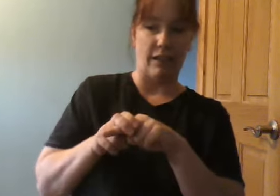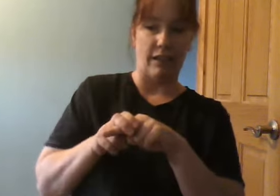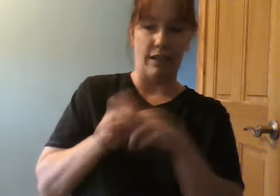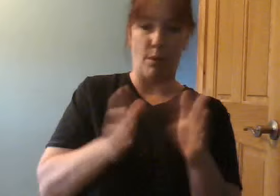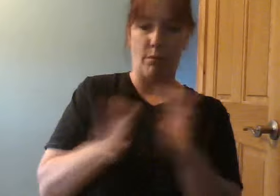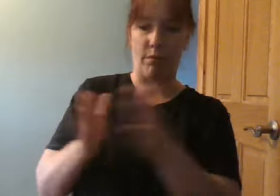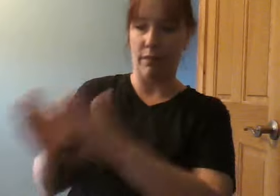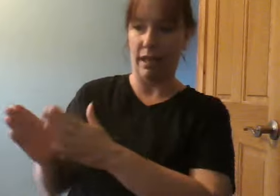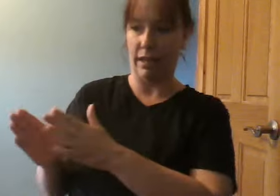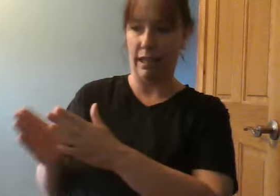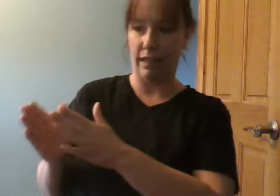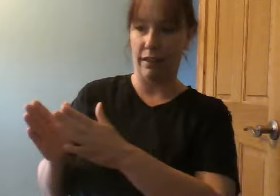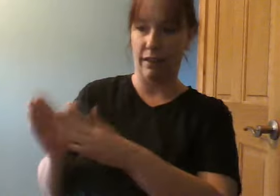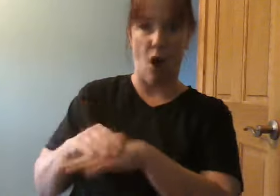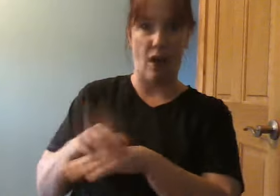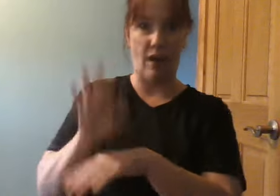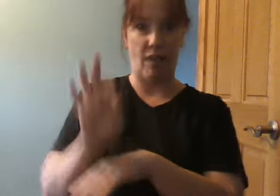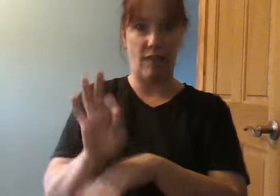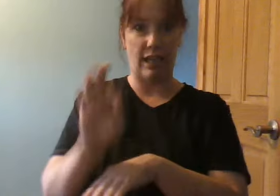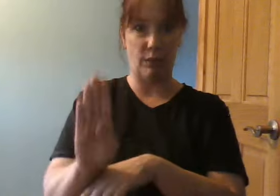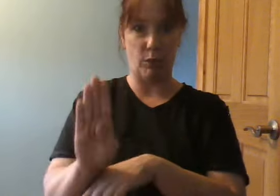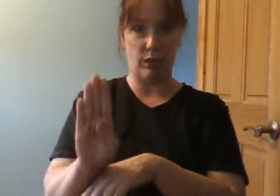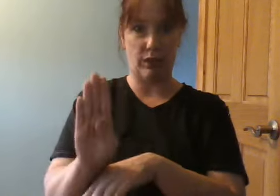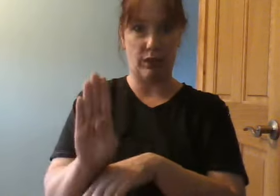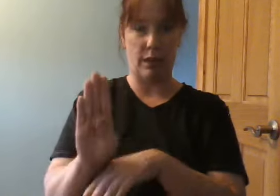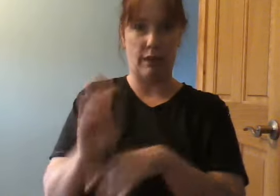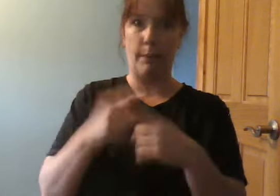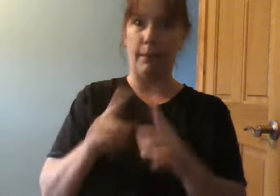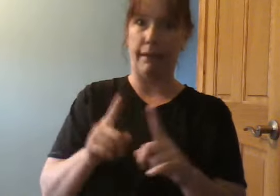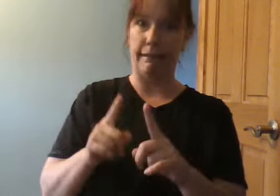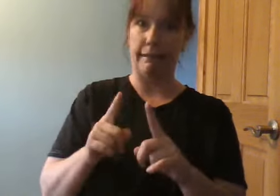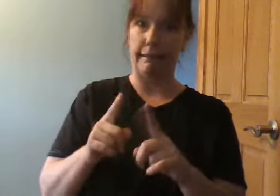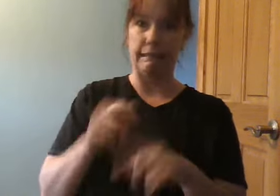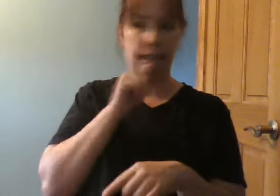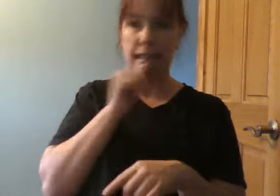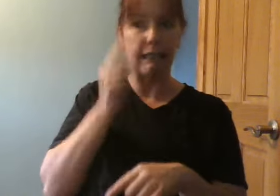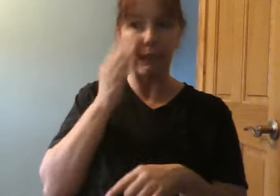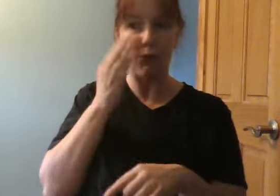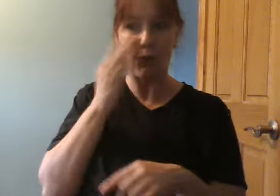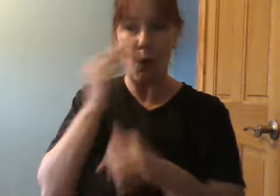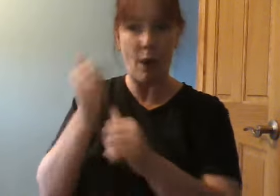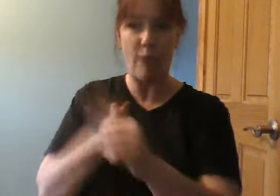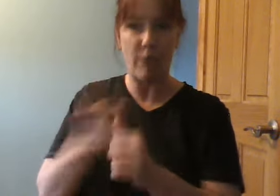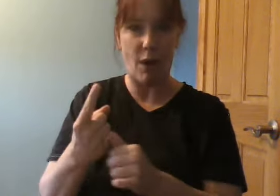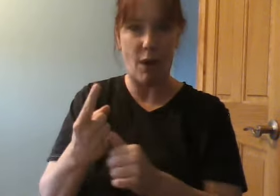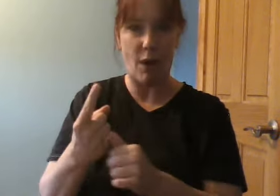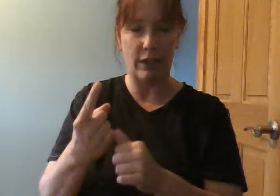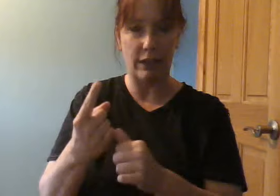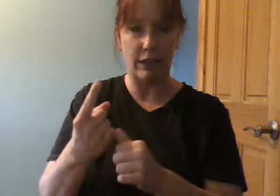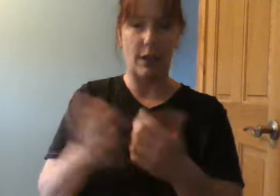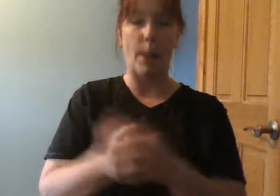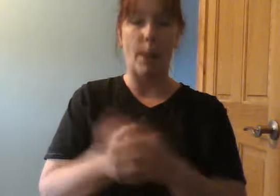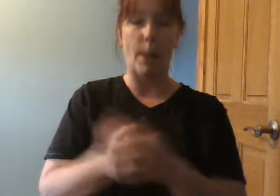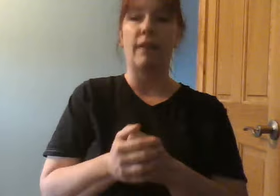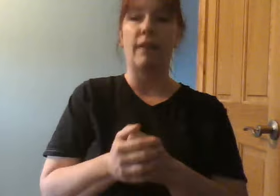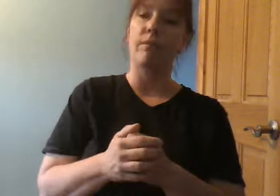right? That's the big problem we're trying to solve. If only they were using the real names, then you wouldn't be worried about them on the internet. And so when he says to me, oh, I